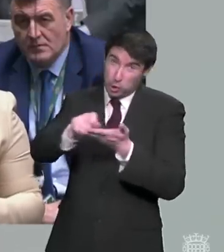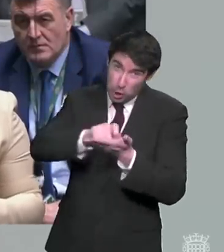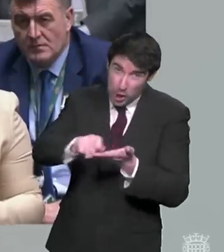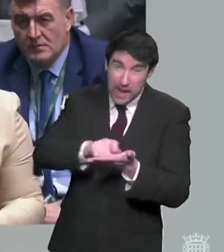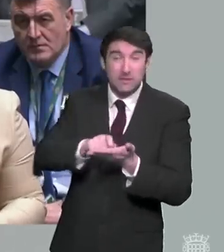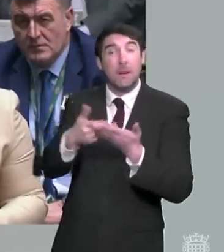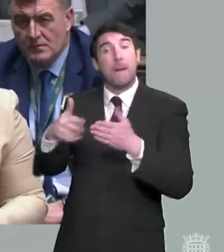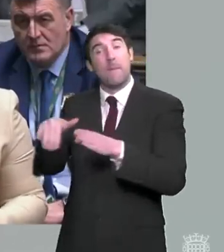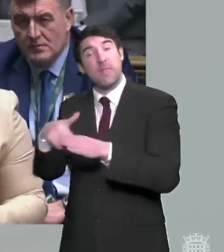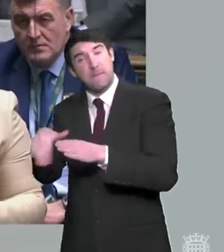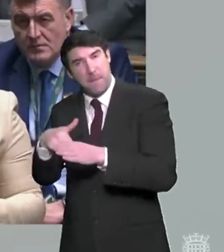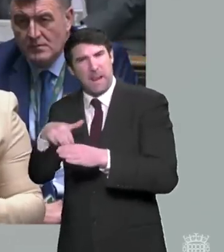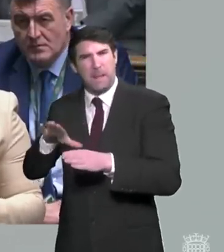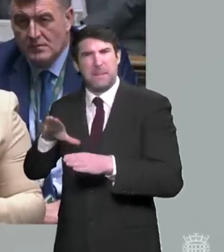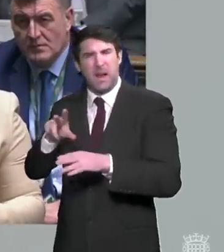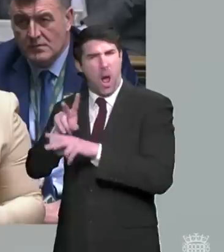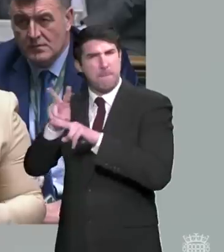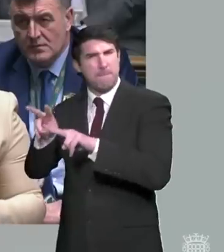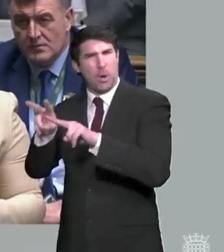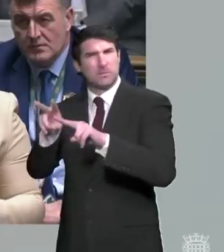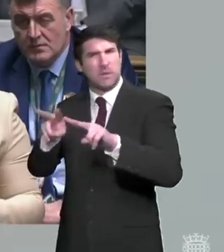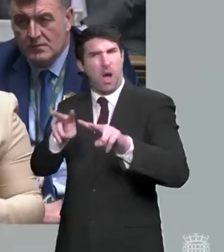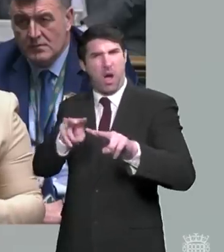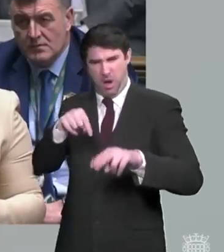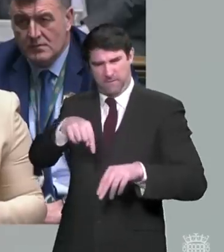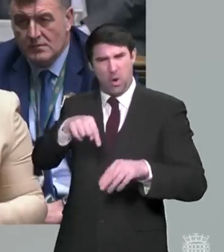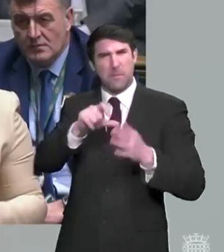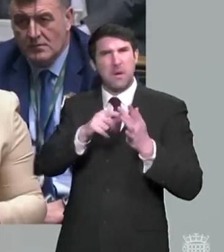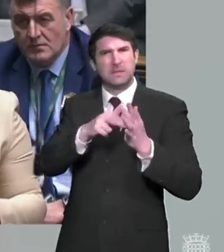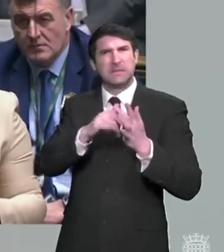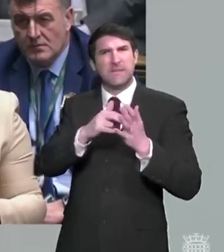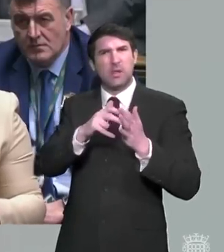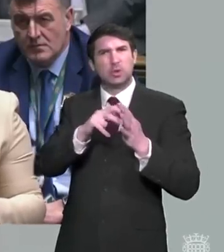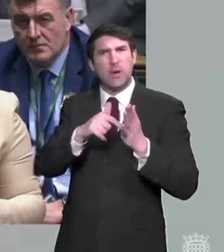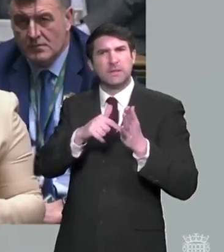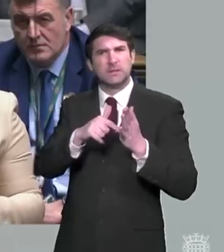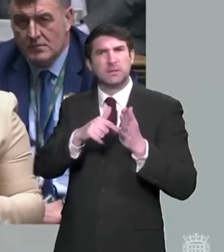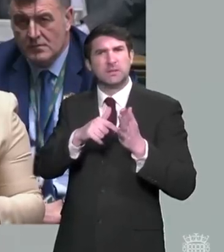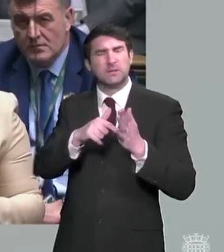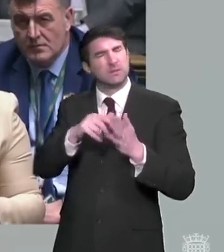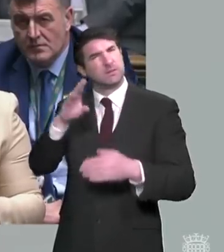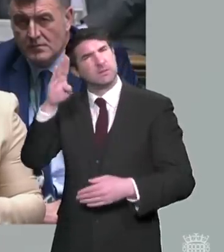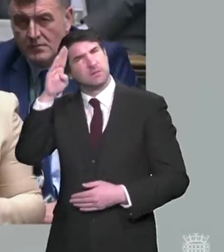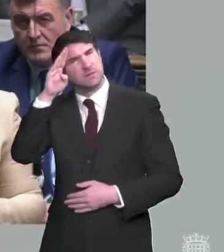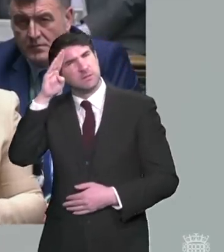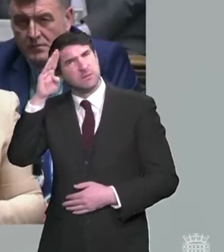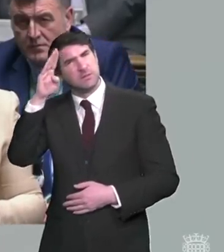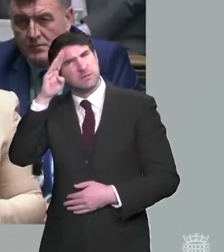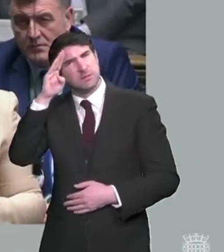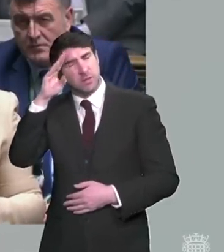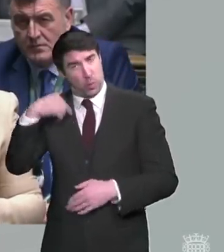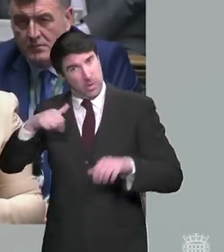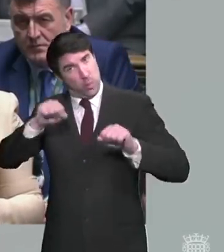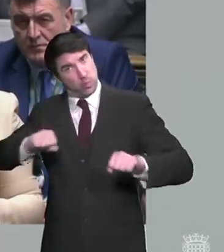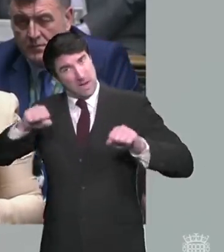of public have been subjected to monitoring by Whitehall officials. This at the same time as we're waiting for the reporting of the Pitchford inquiry into